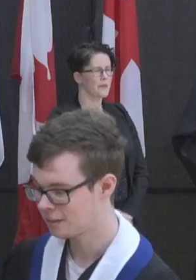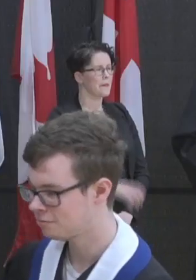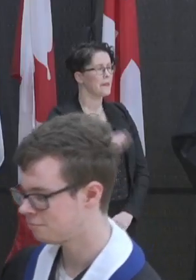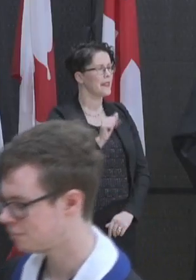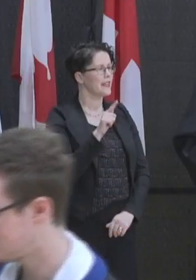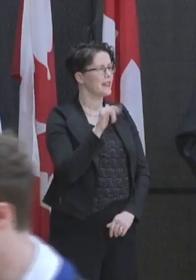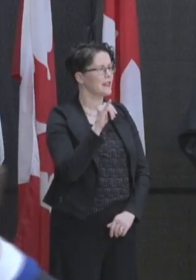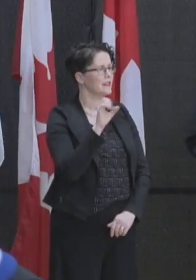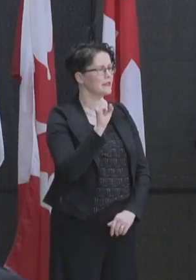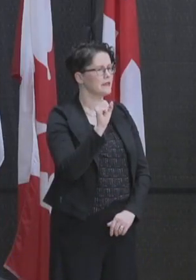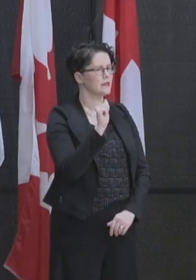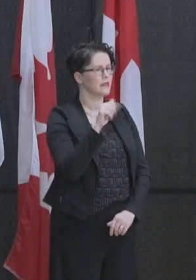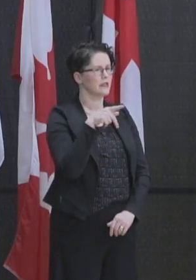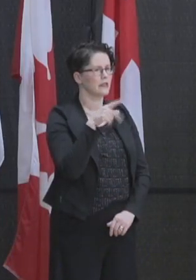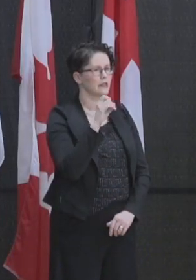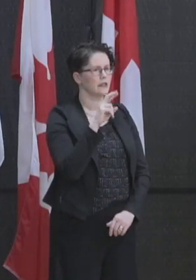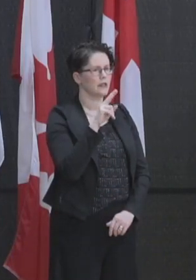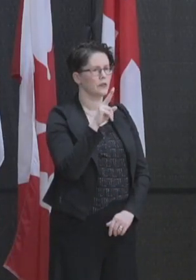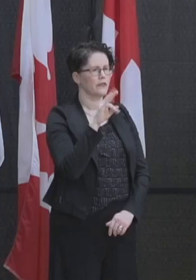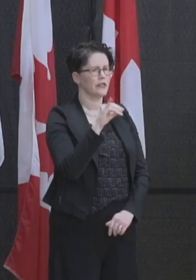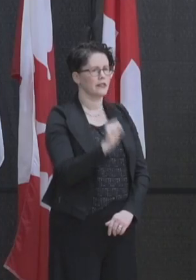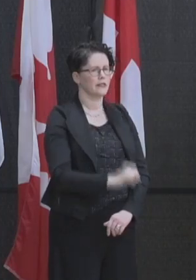Elisa Purvis.